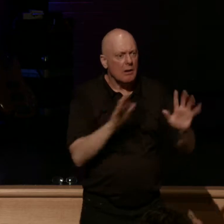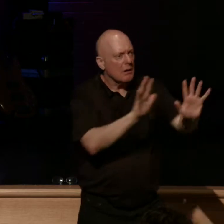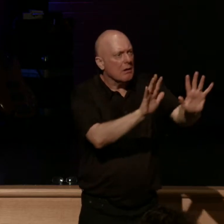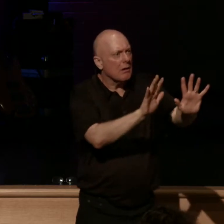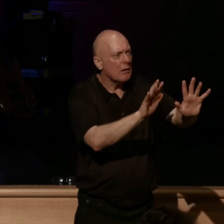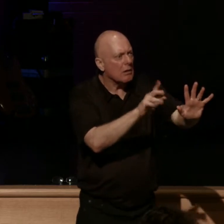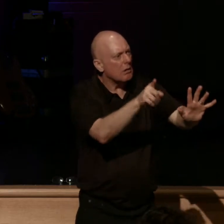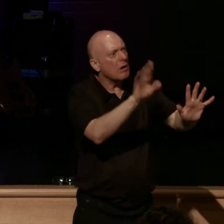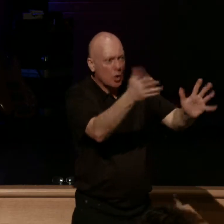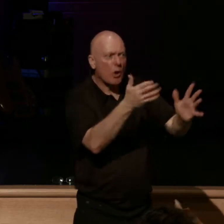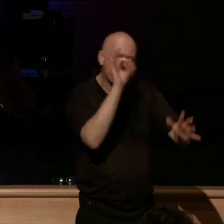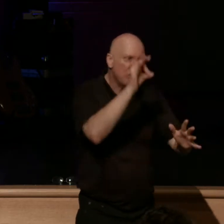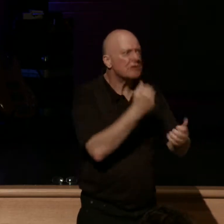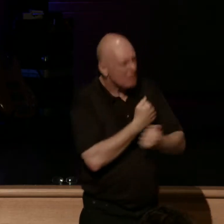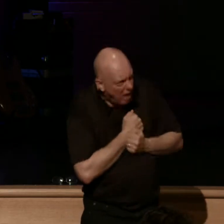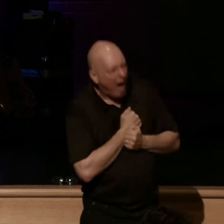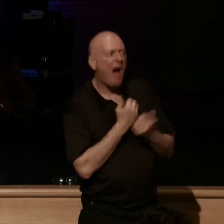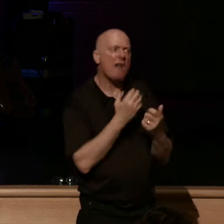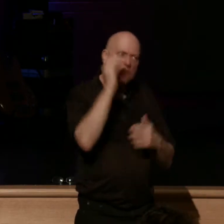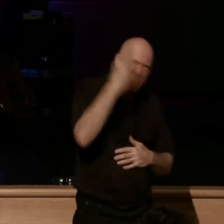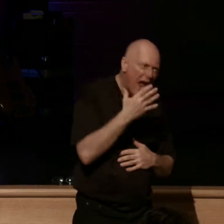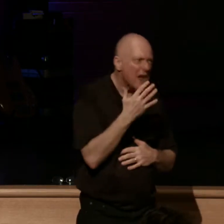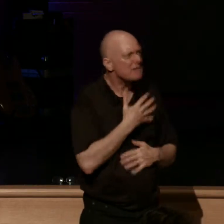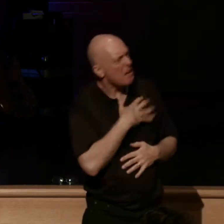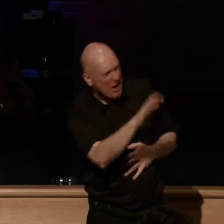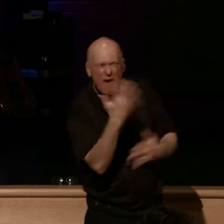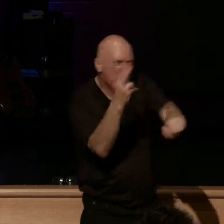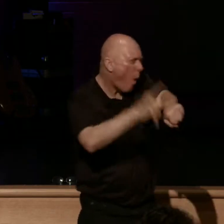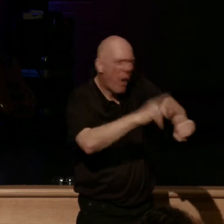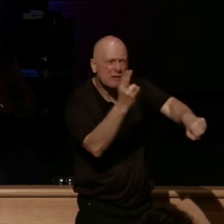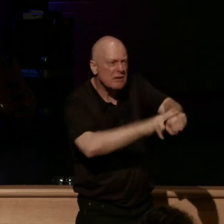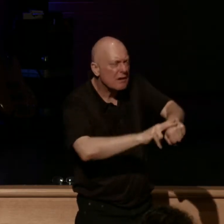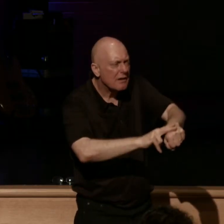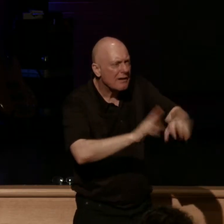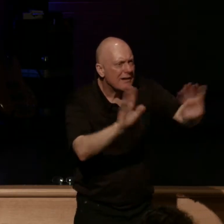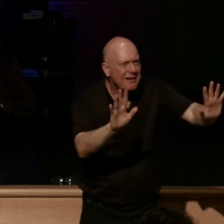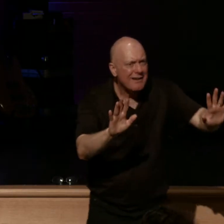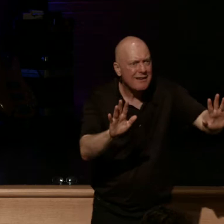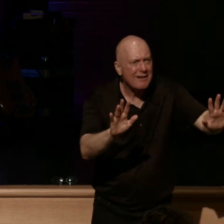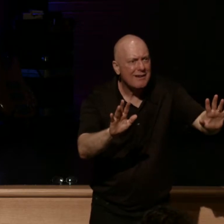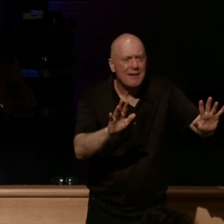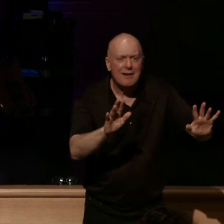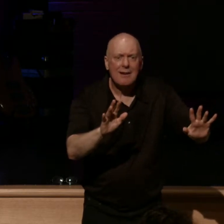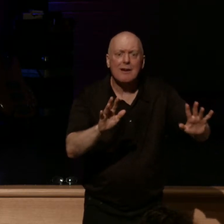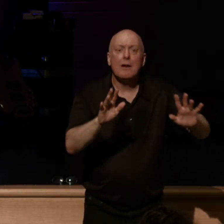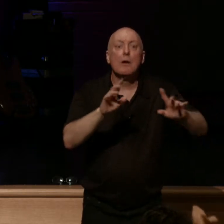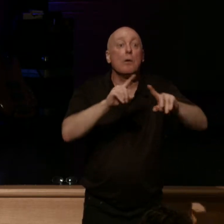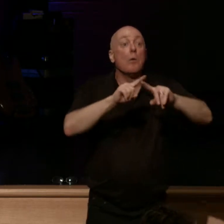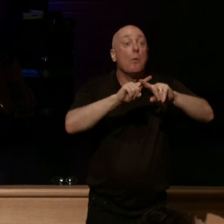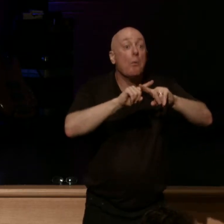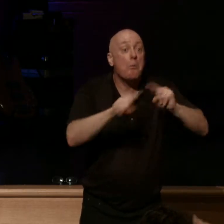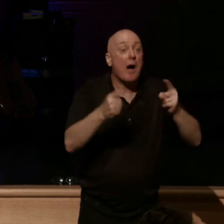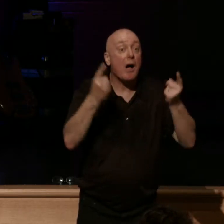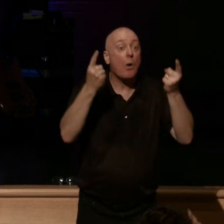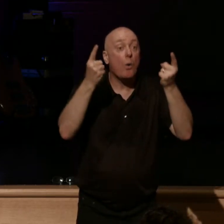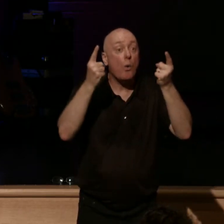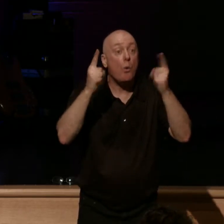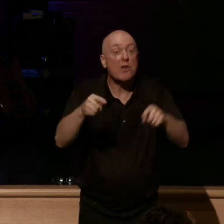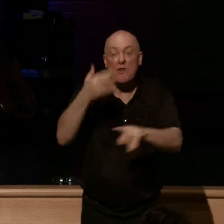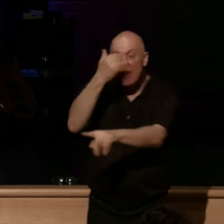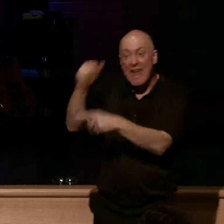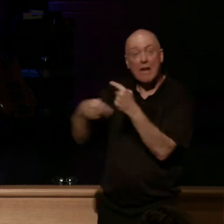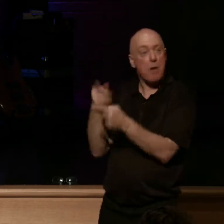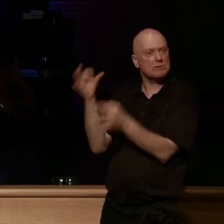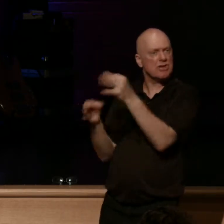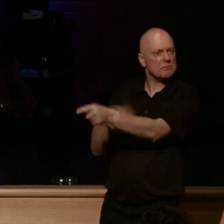who love and grace and compassion. Yes, yes, of course, but never at the expense of truth, because the moment you start to leave truth behind, you